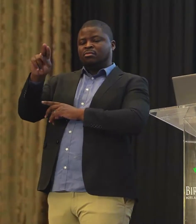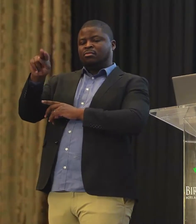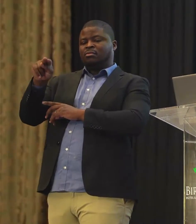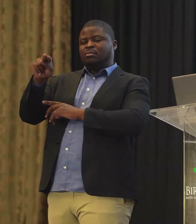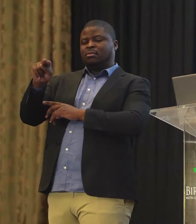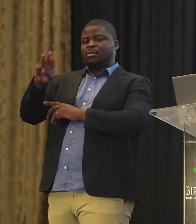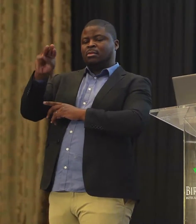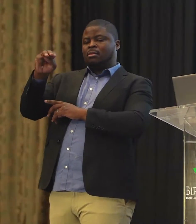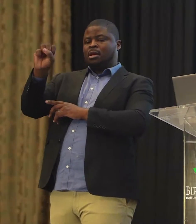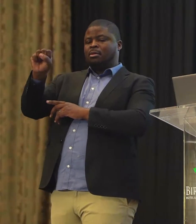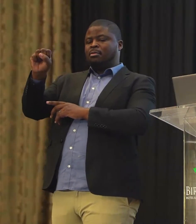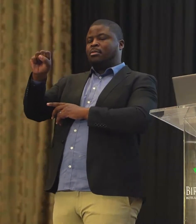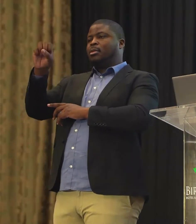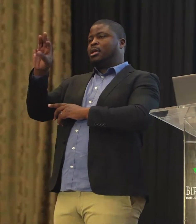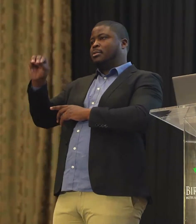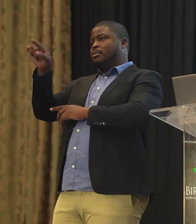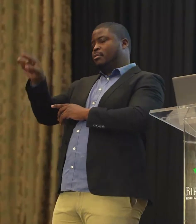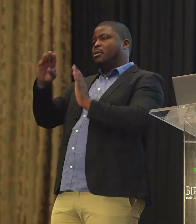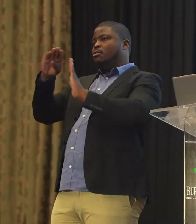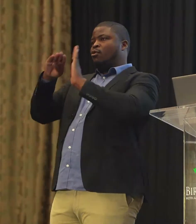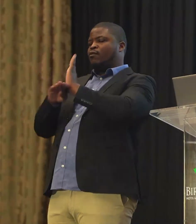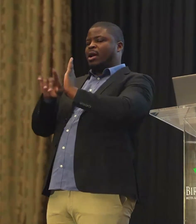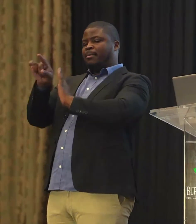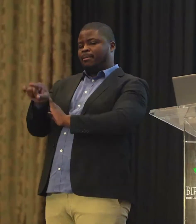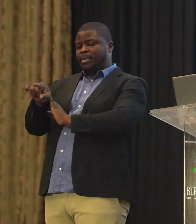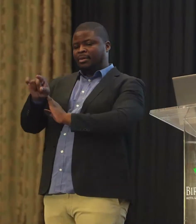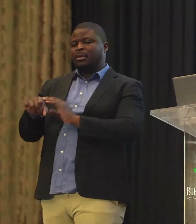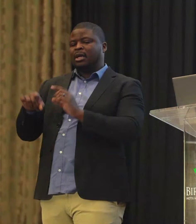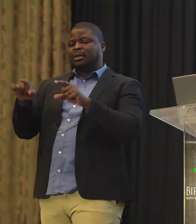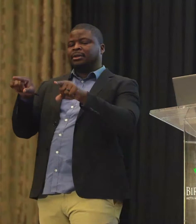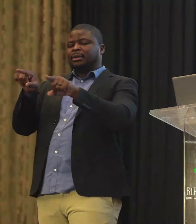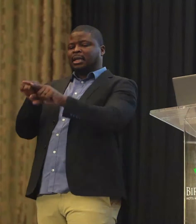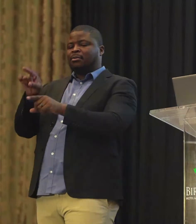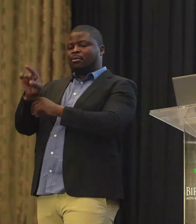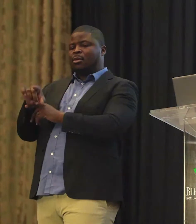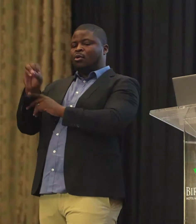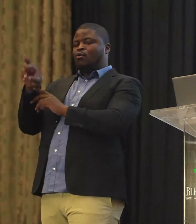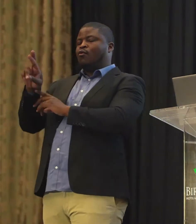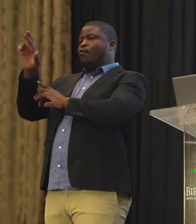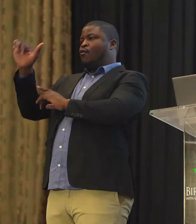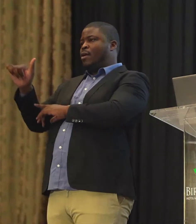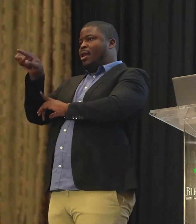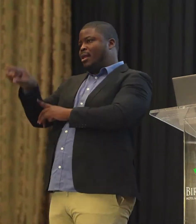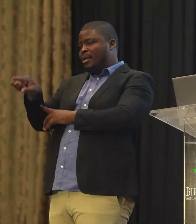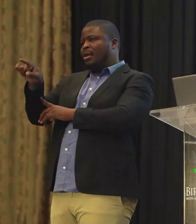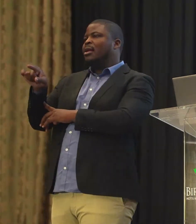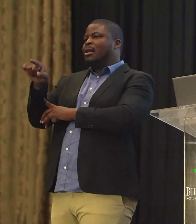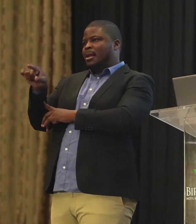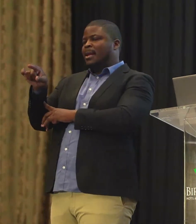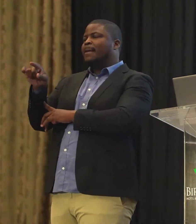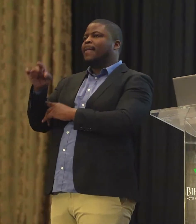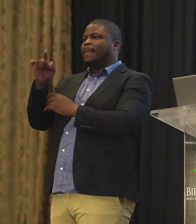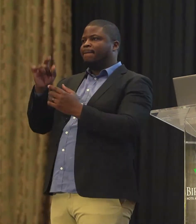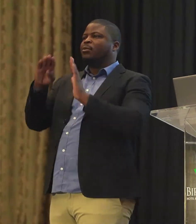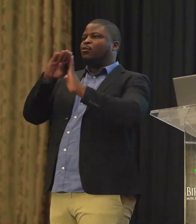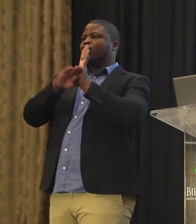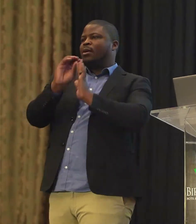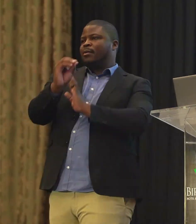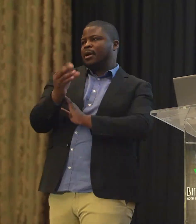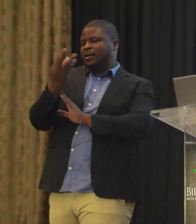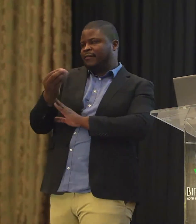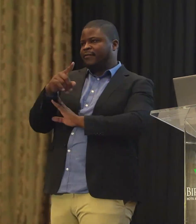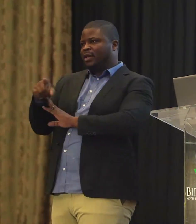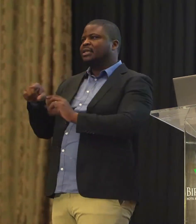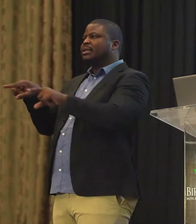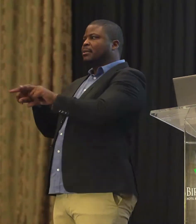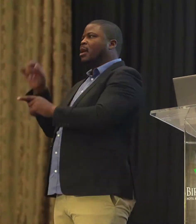Engagement Health, and the Transgender Women program is offered by Orem through the Pop Insights, VSRHI, people who use drugs, also TB-HIV-Care, and people in